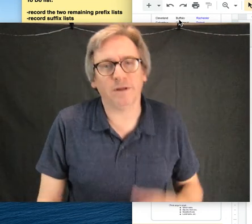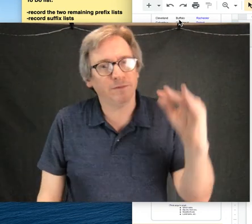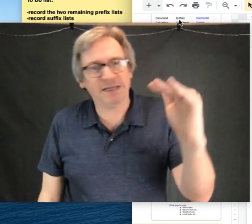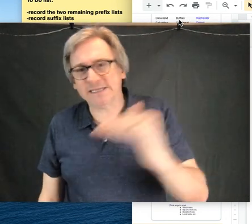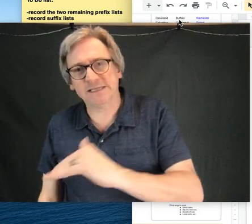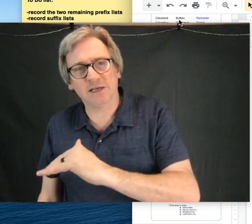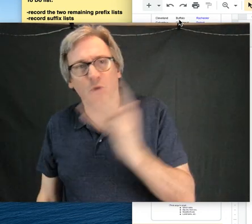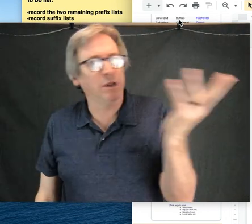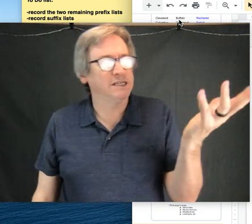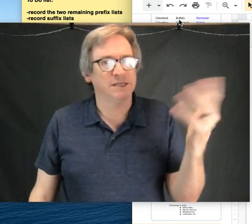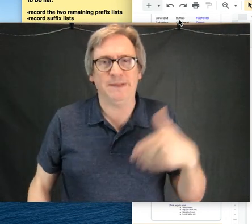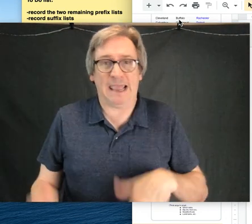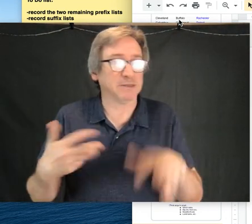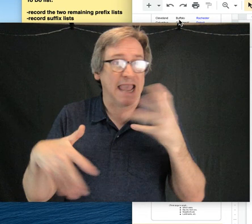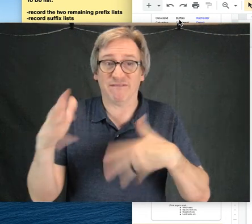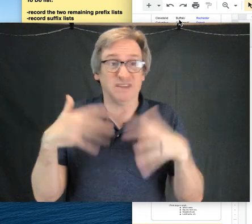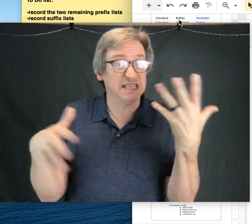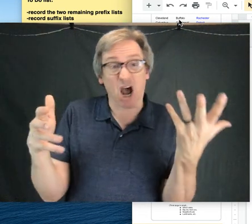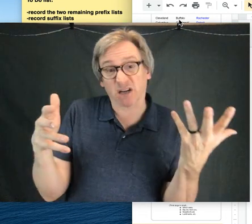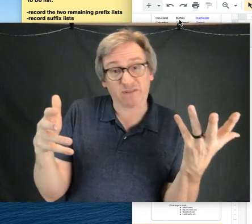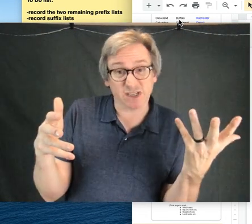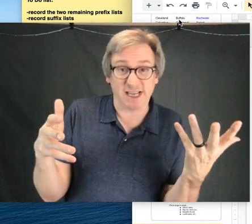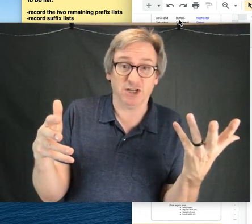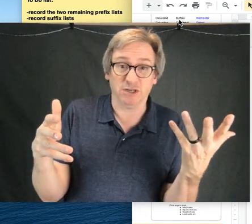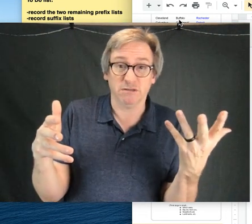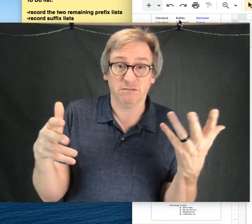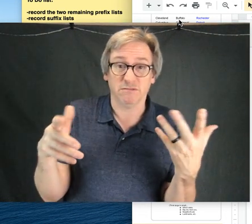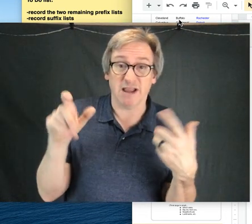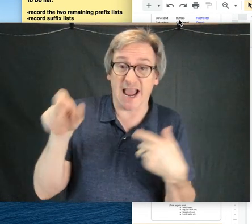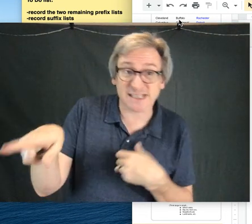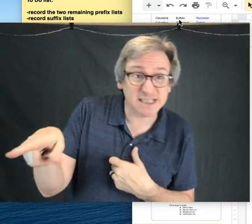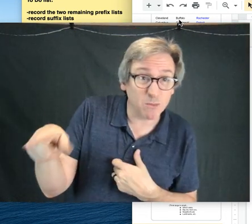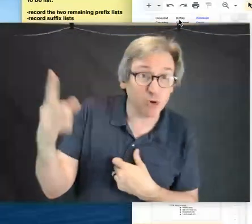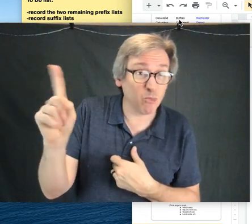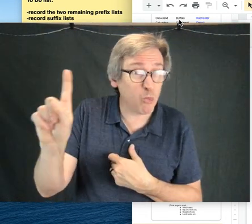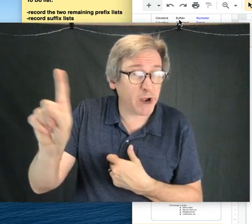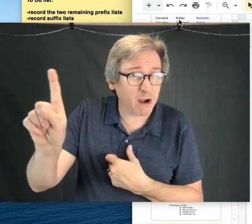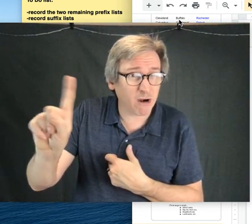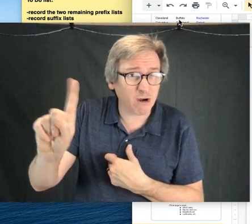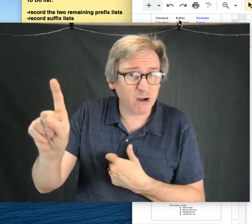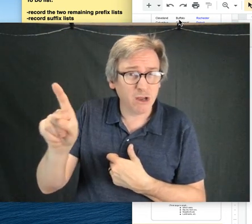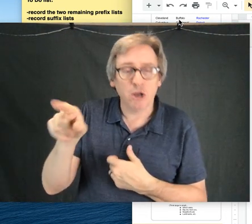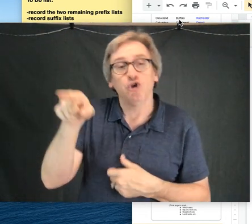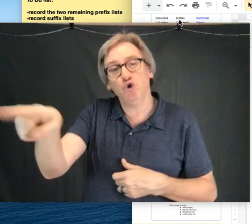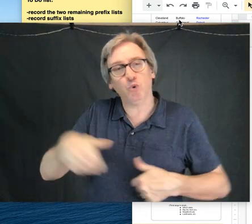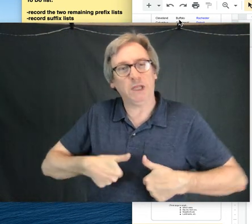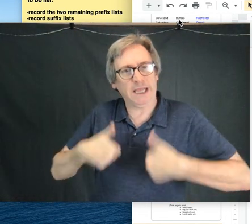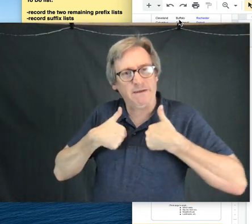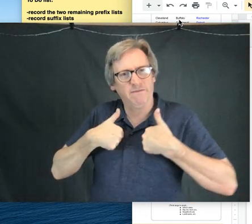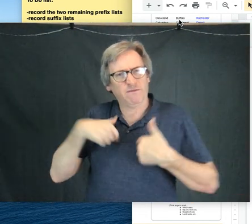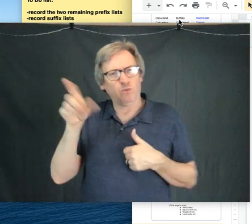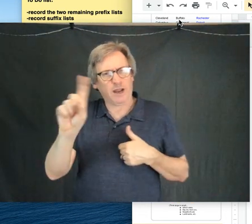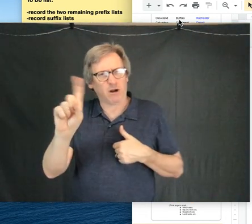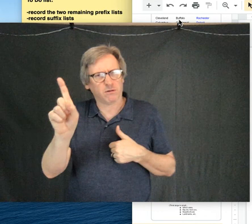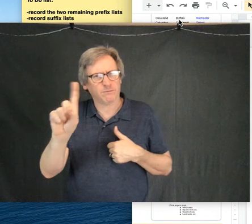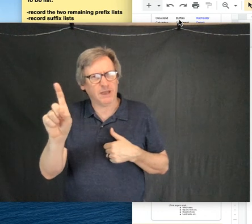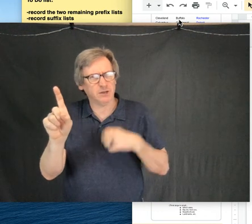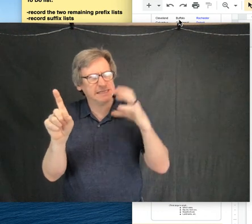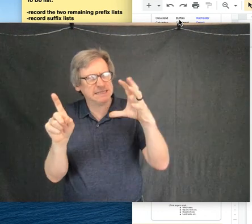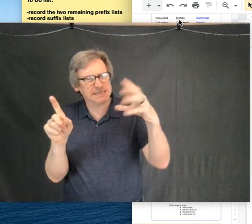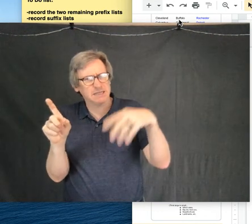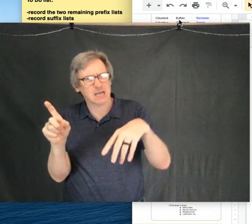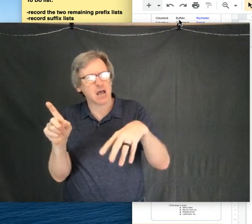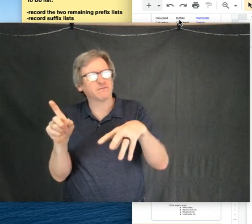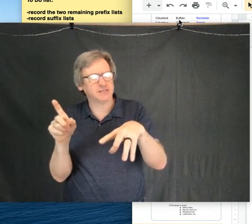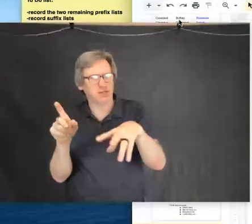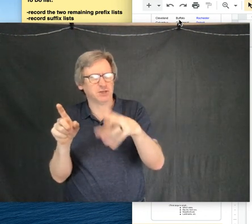So this is the goal, is to be able to have this conversation. Ask someone where you live, where, and you'll